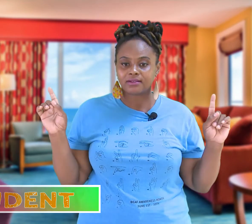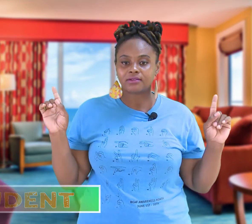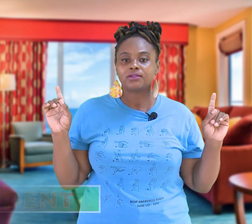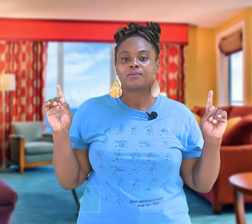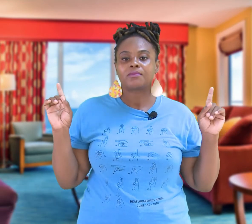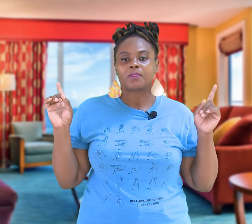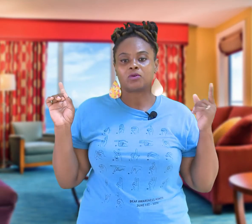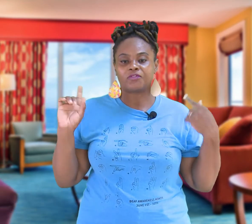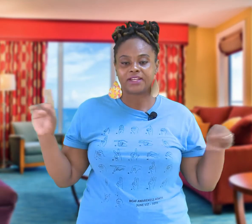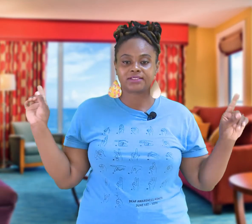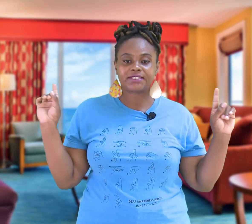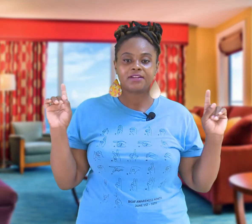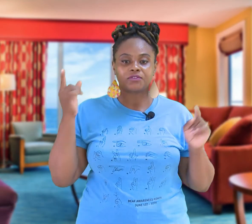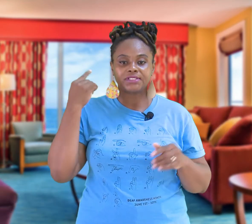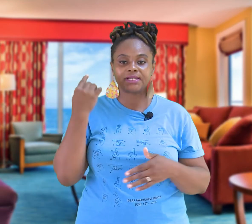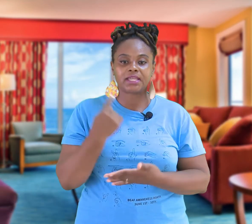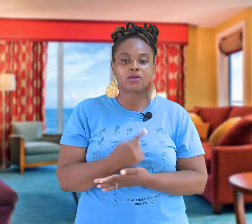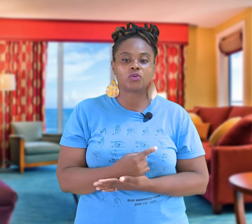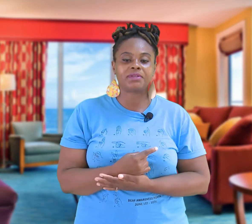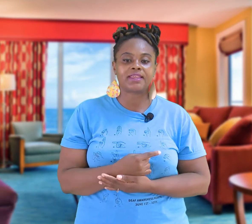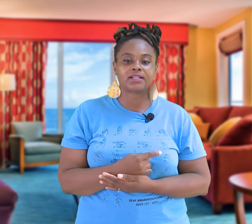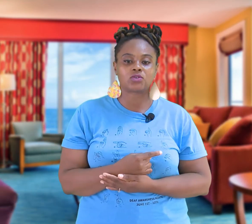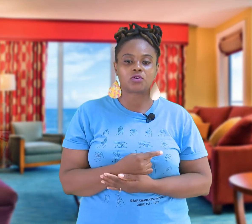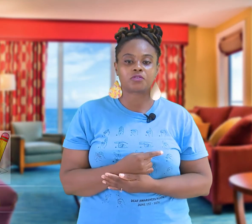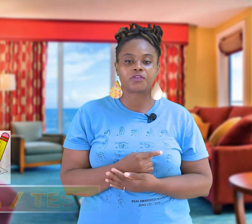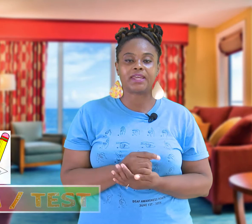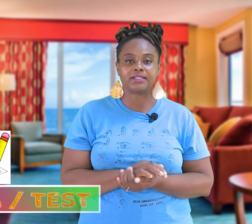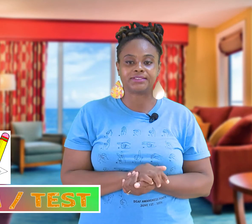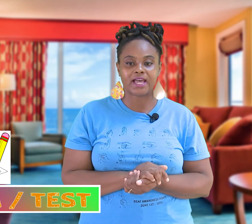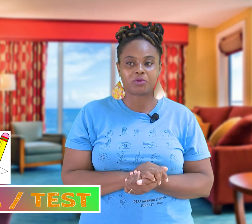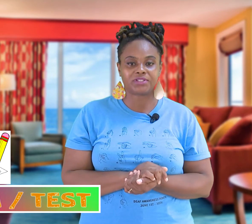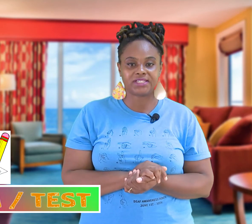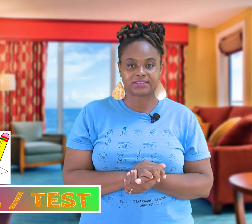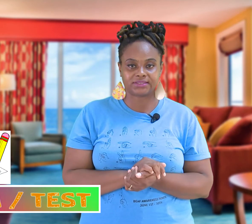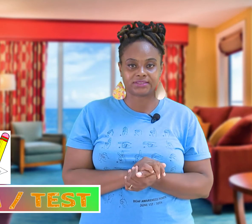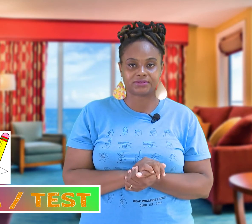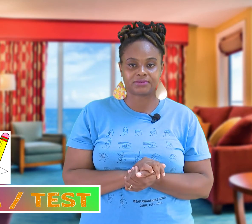final, our final sign for today would be that of exam or test.